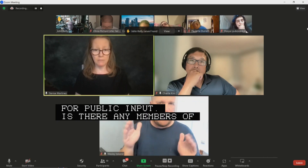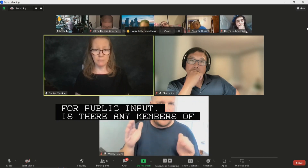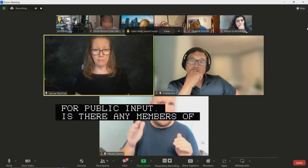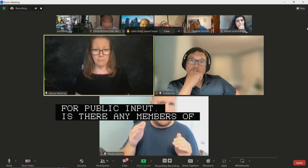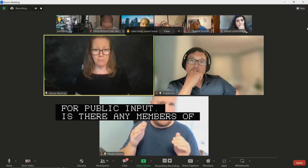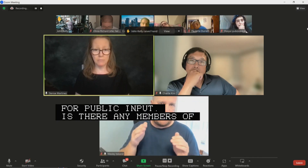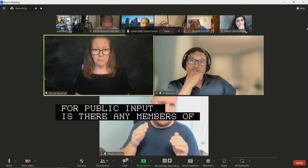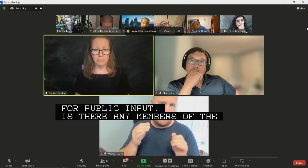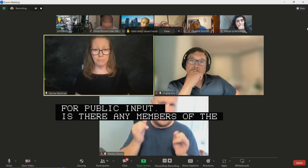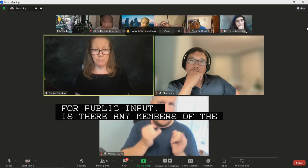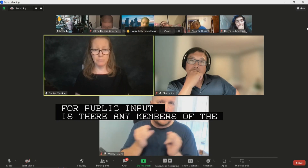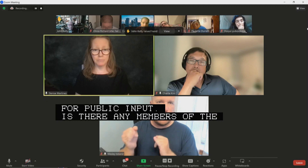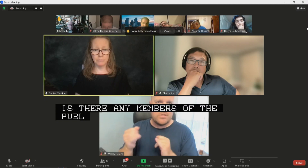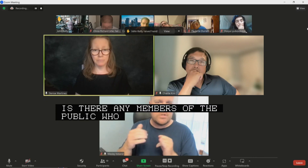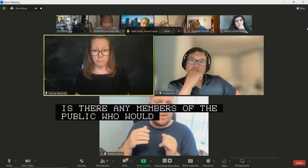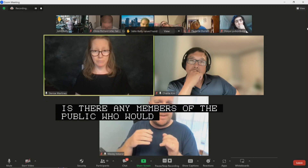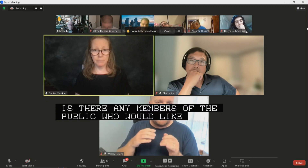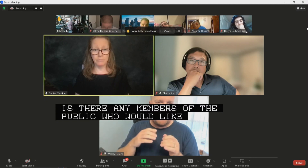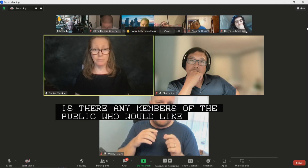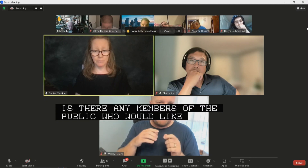comment?